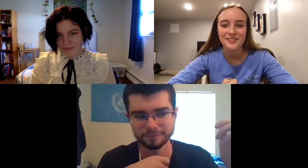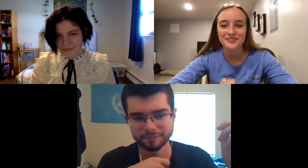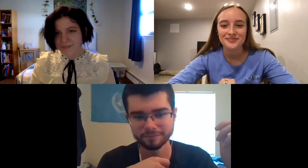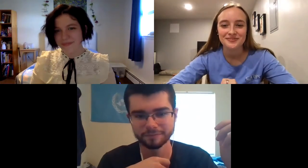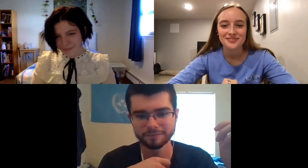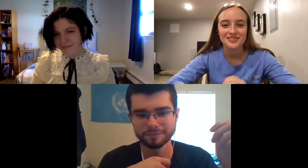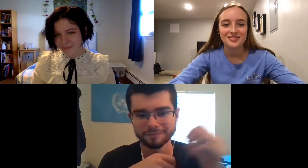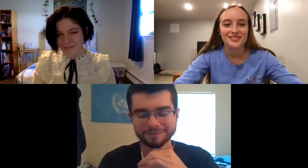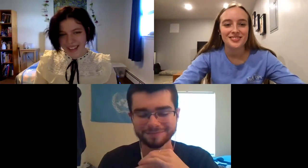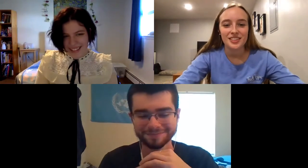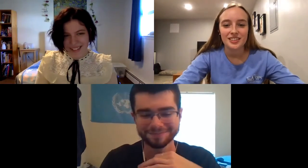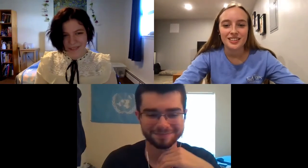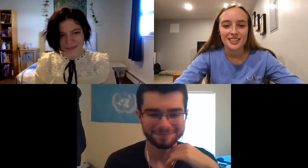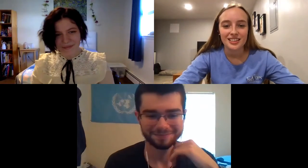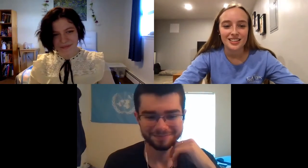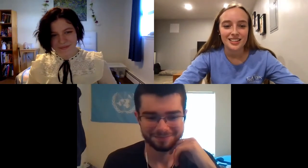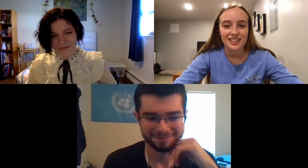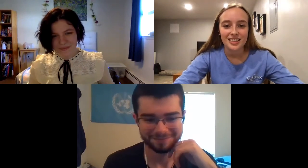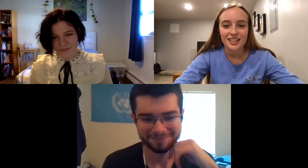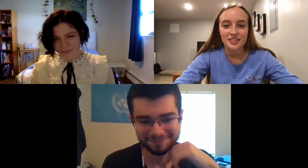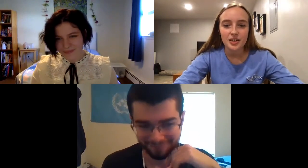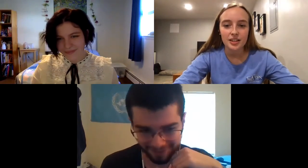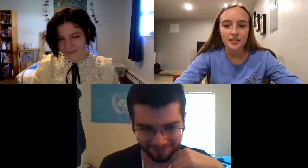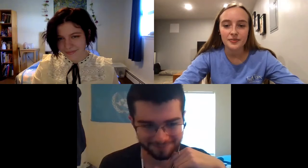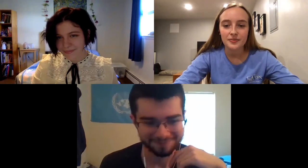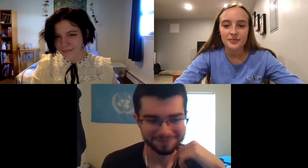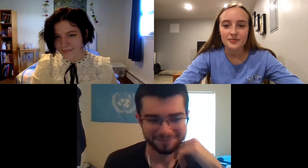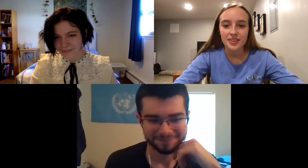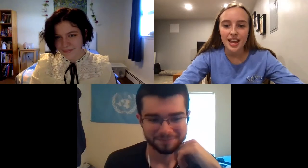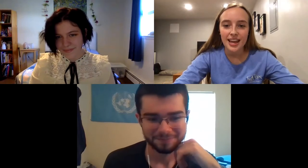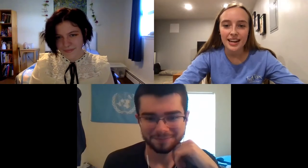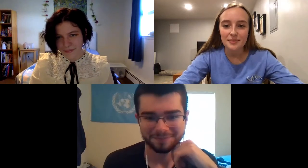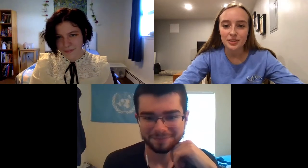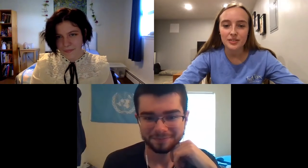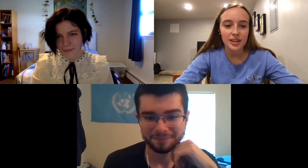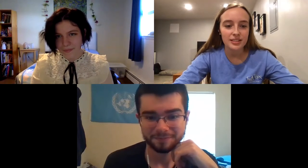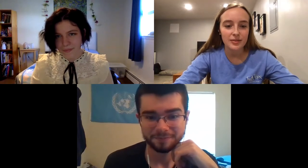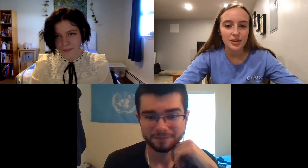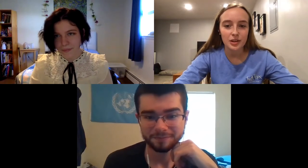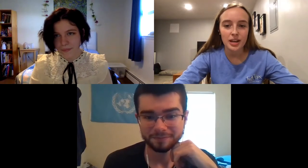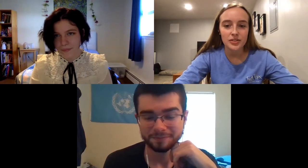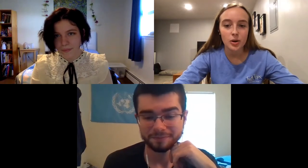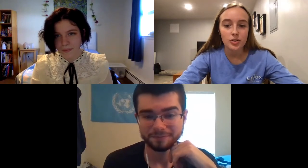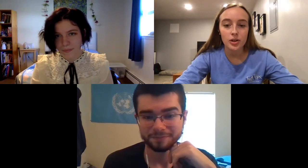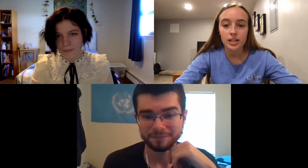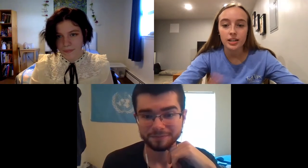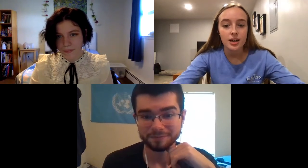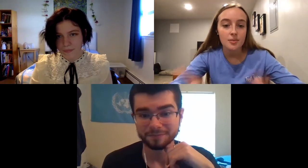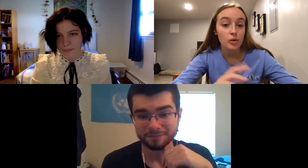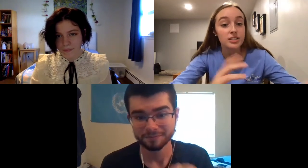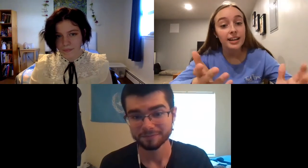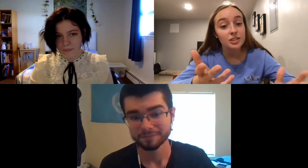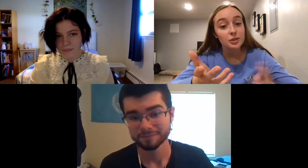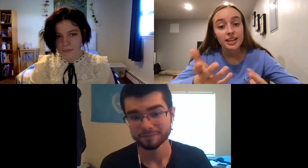Yeah. Thanks. So yeah. Thank And I believe that is everything we have. So are there any